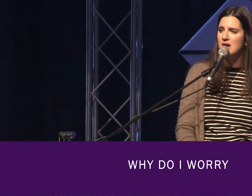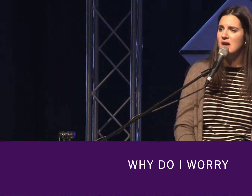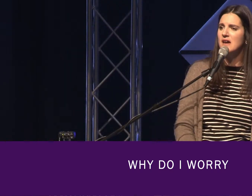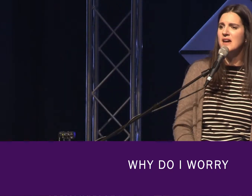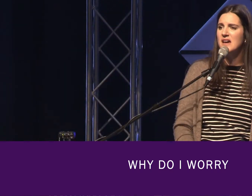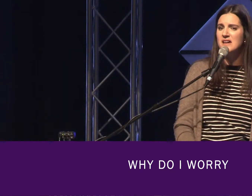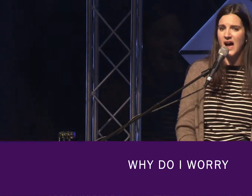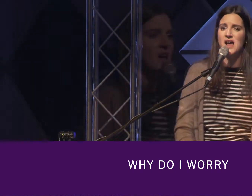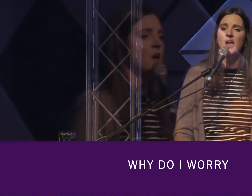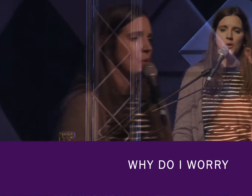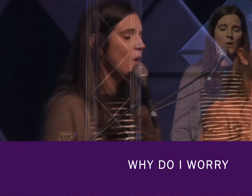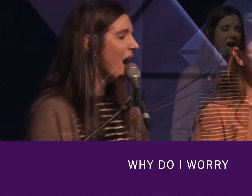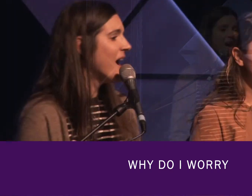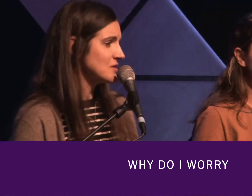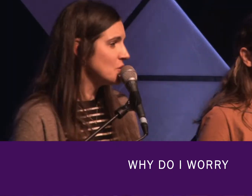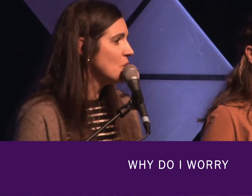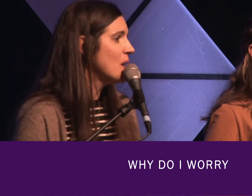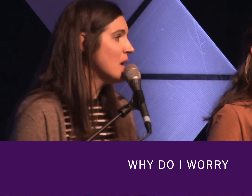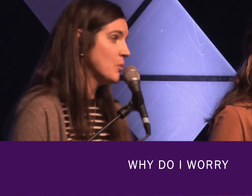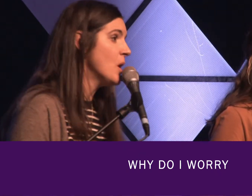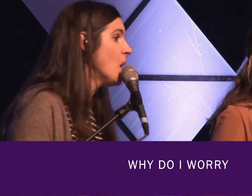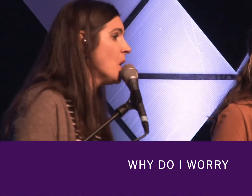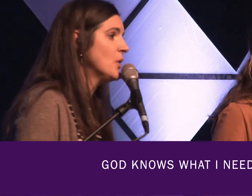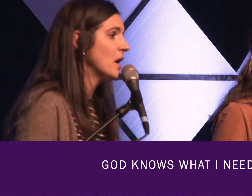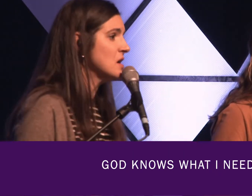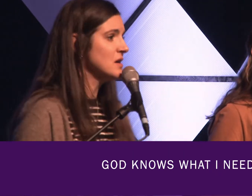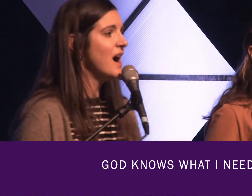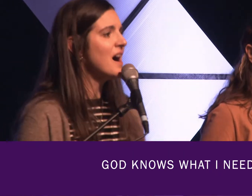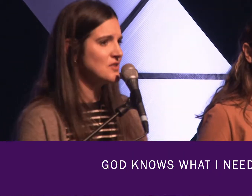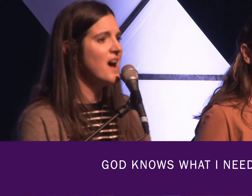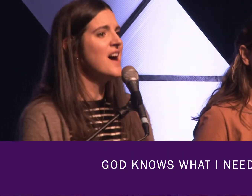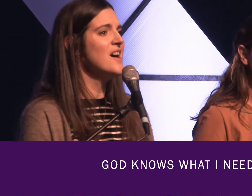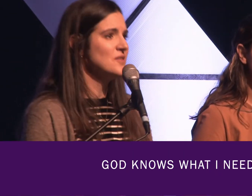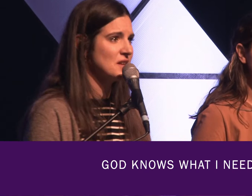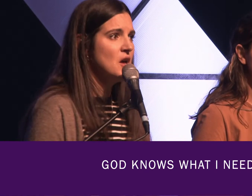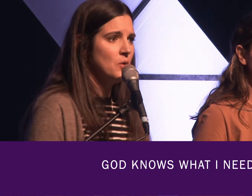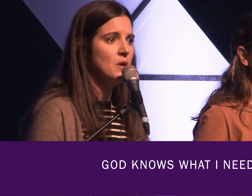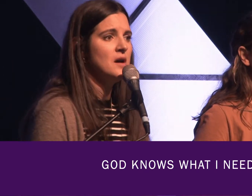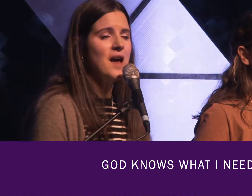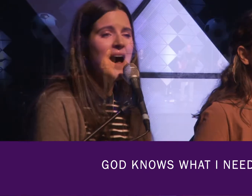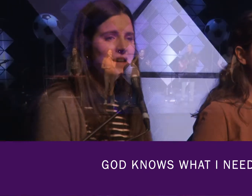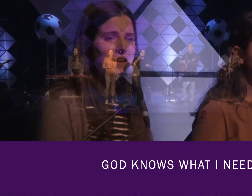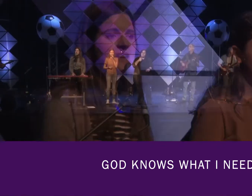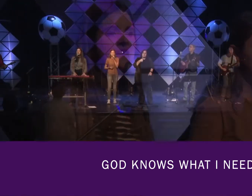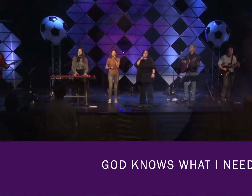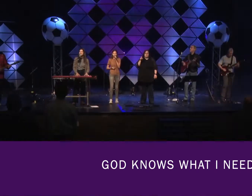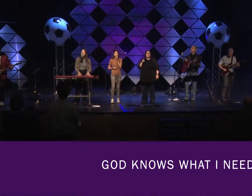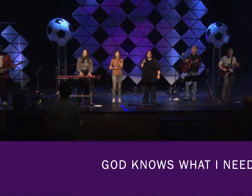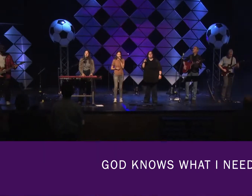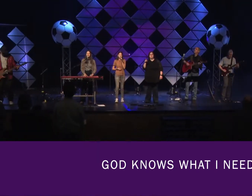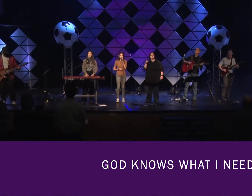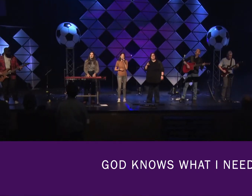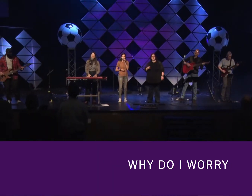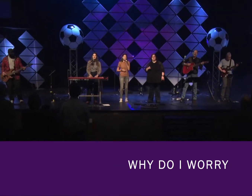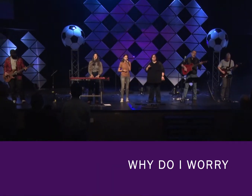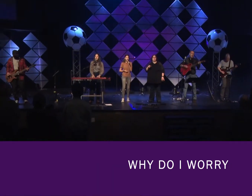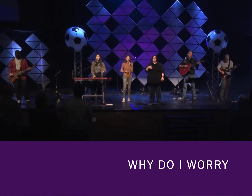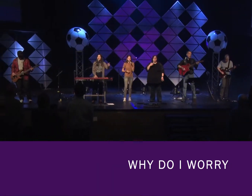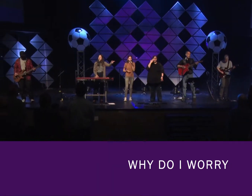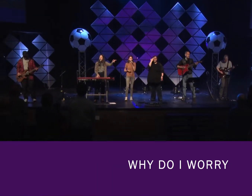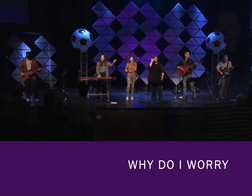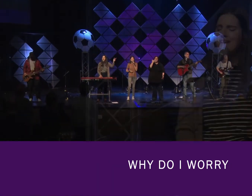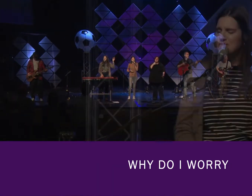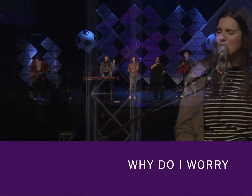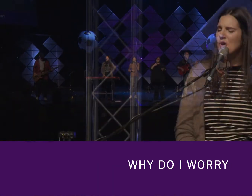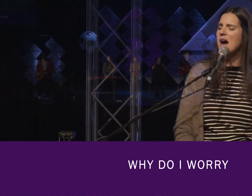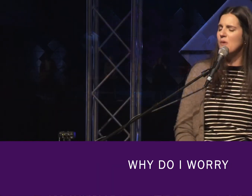worry? Why do I worry? God knows what I need. Yes, He